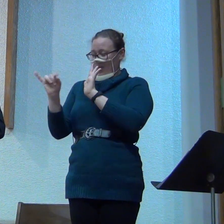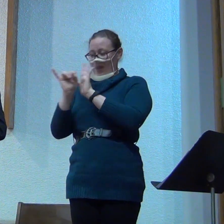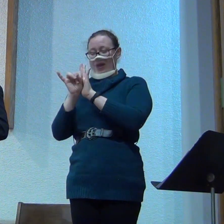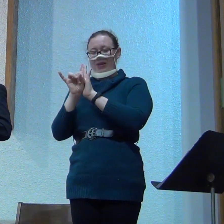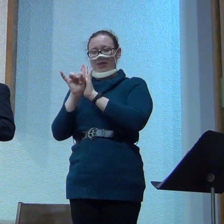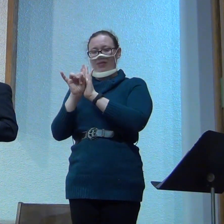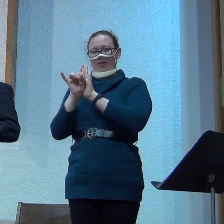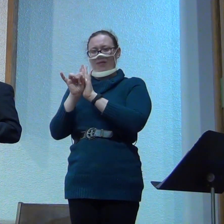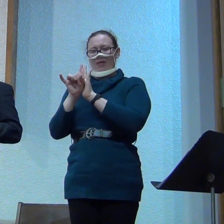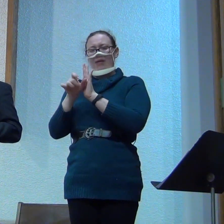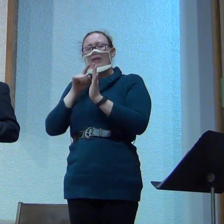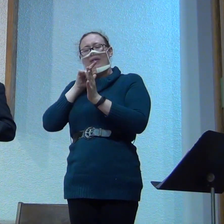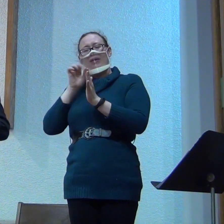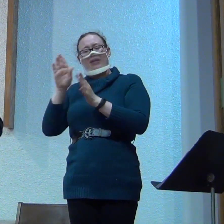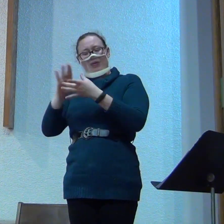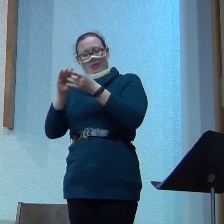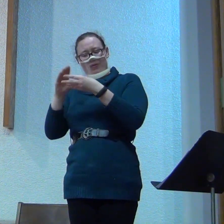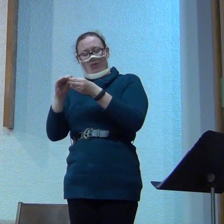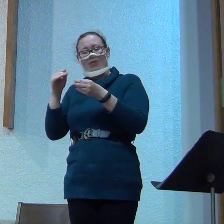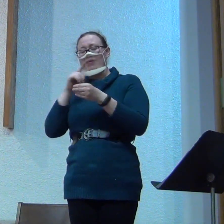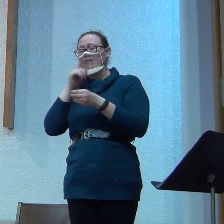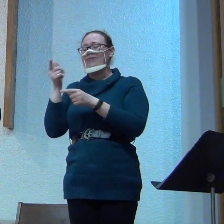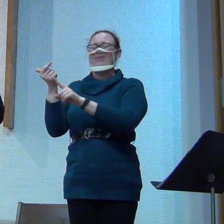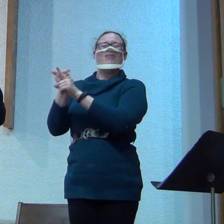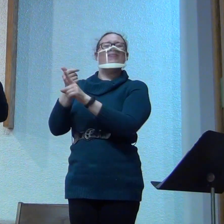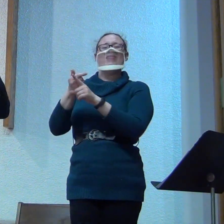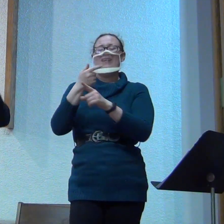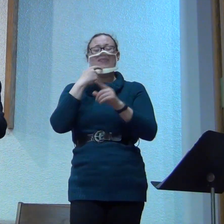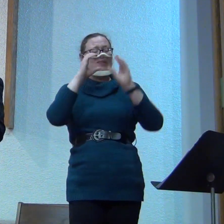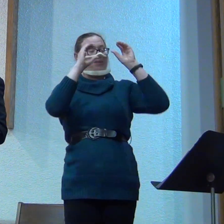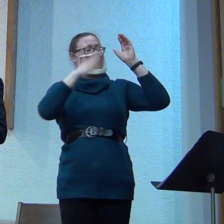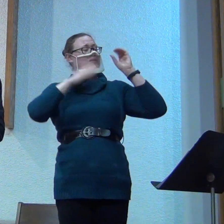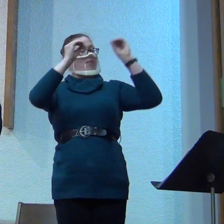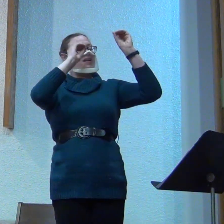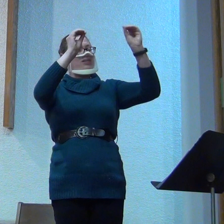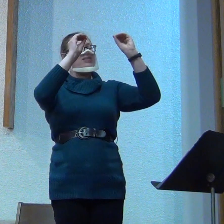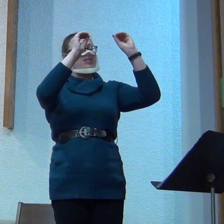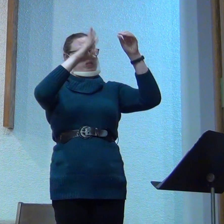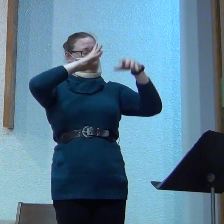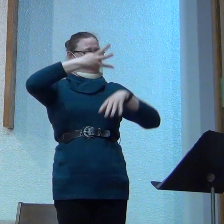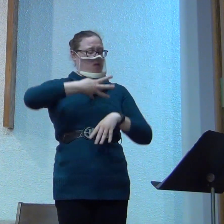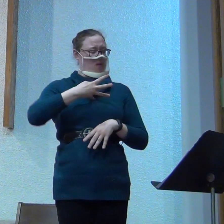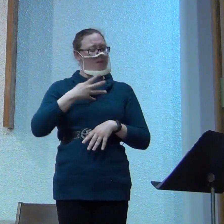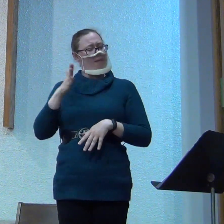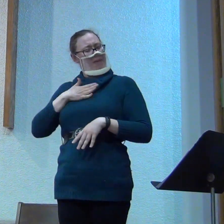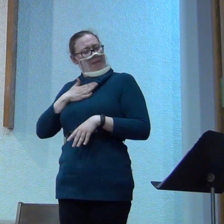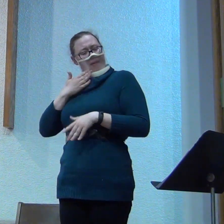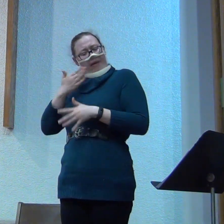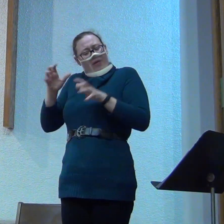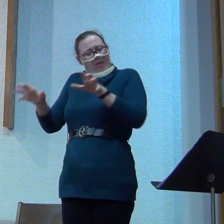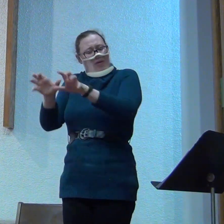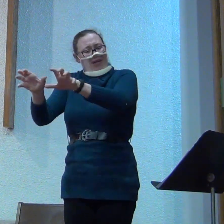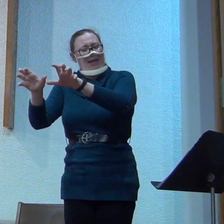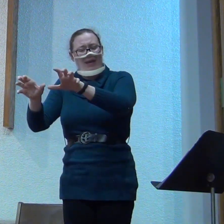fact, at one point Jesus says, look, if you're not going to believe my teaching, at least believe on the basis of the